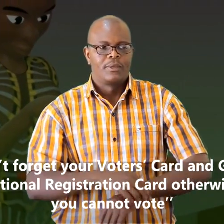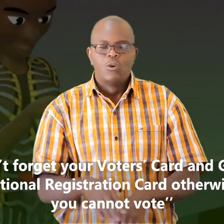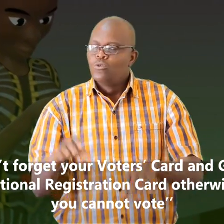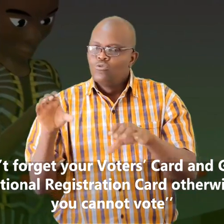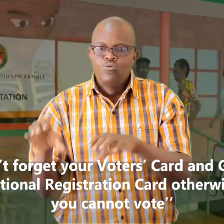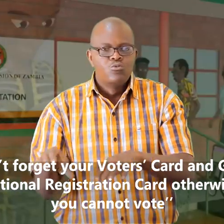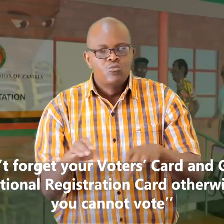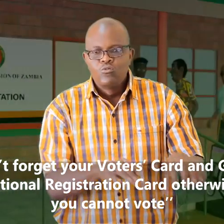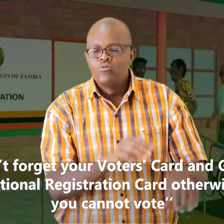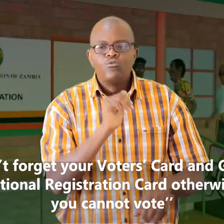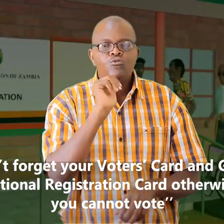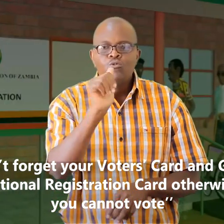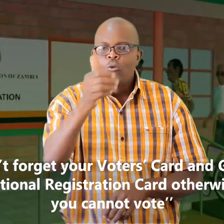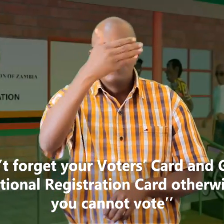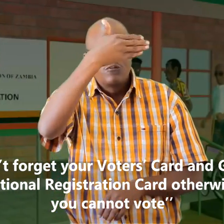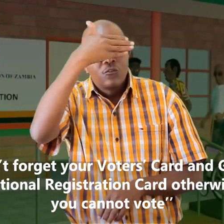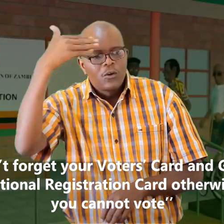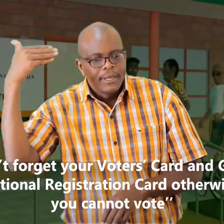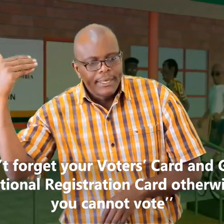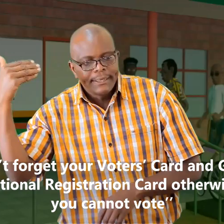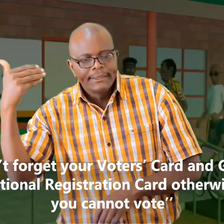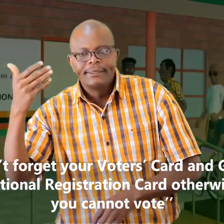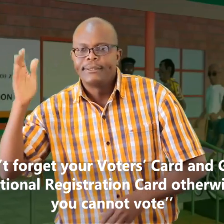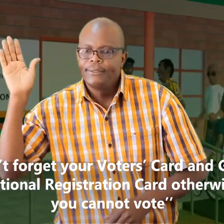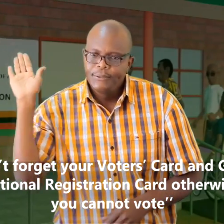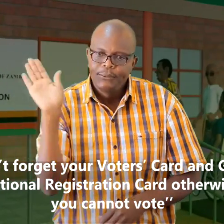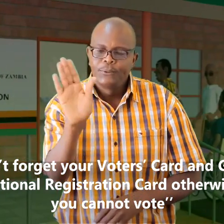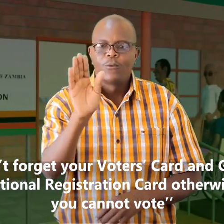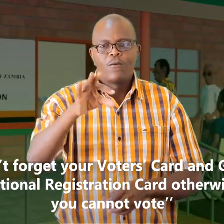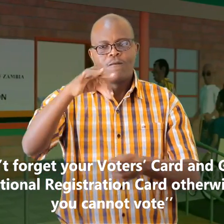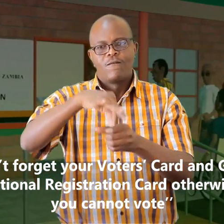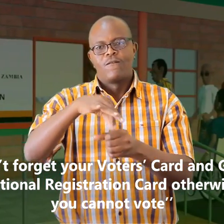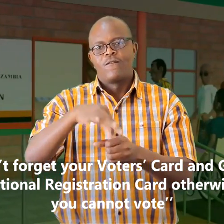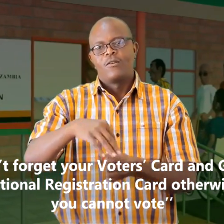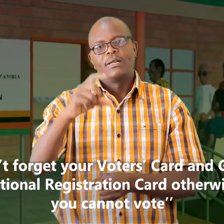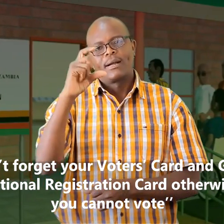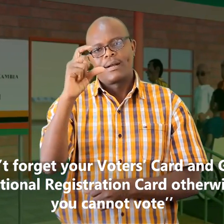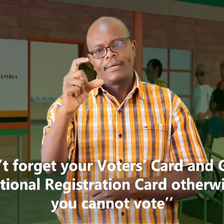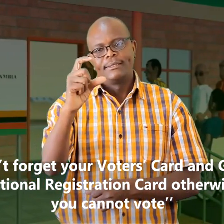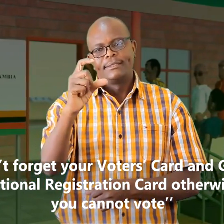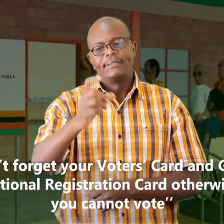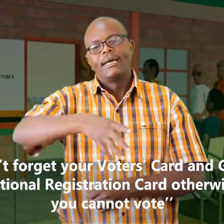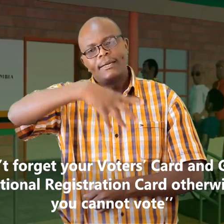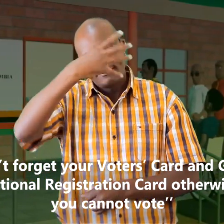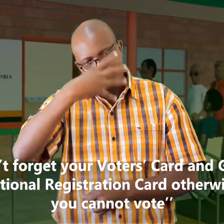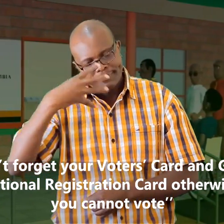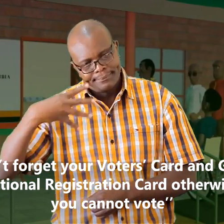Don't forget your voter's card and green national registration card, otherwise you cannot vote.